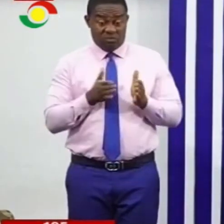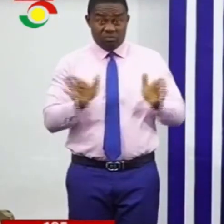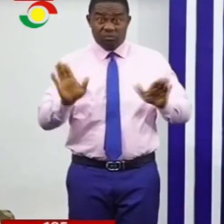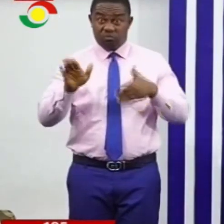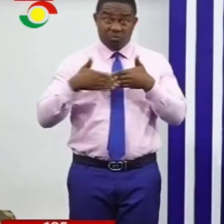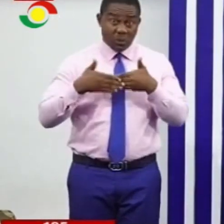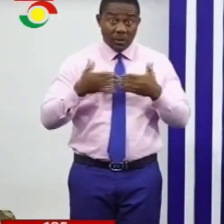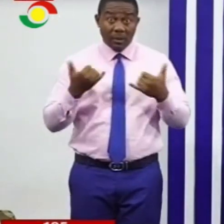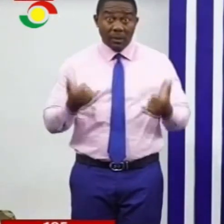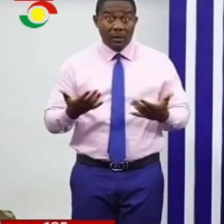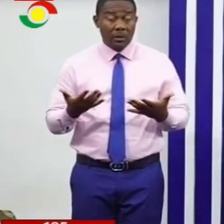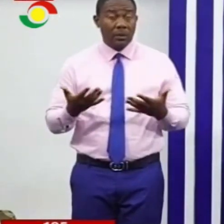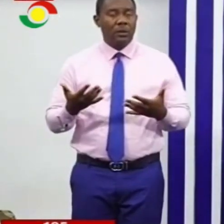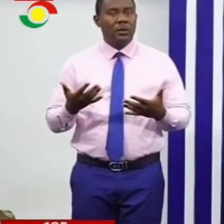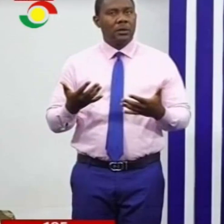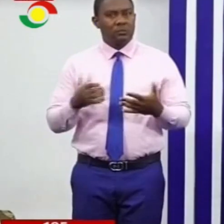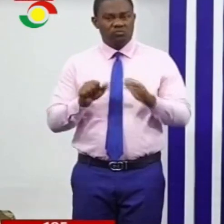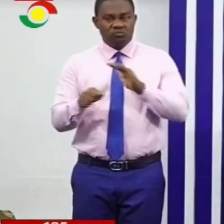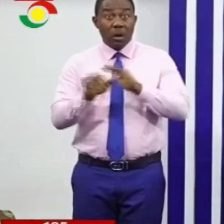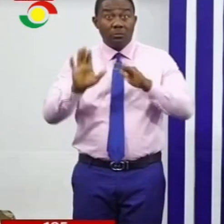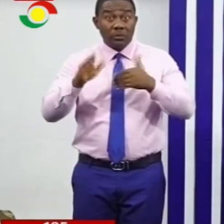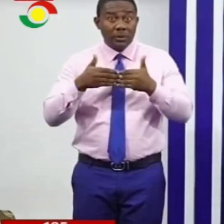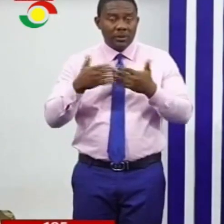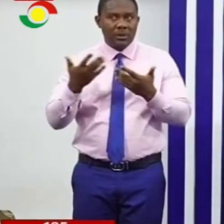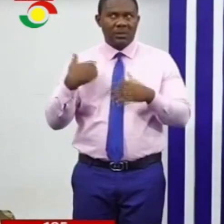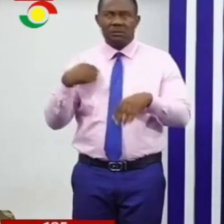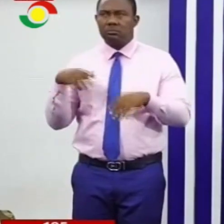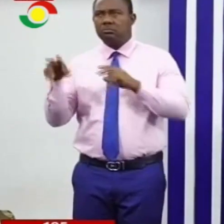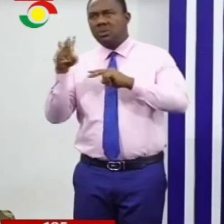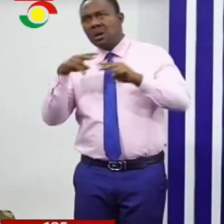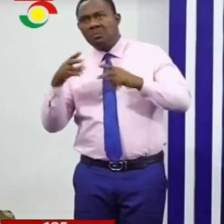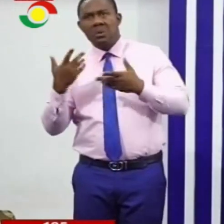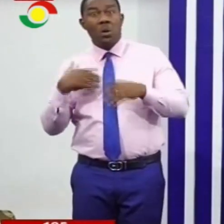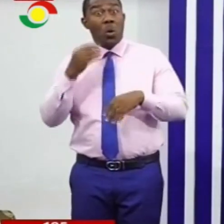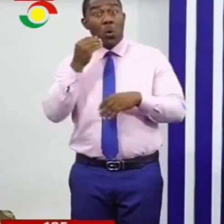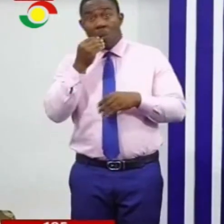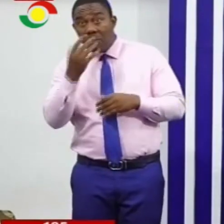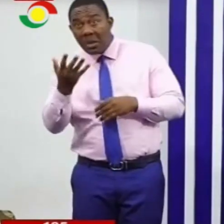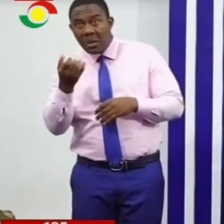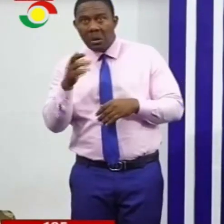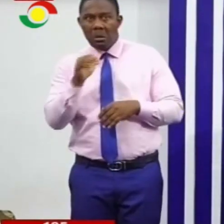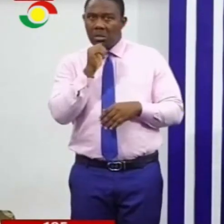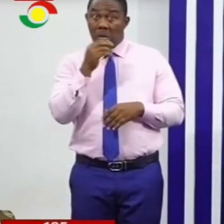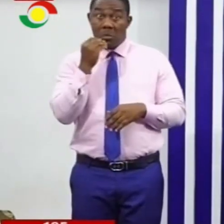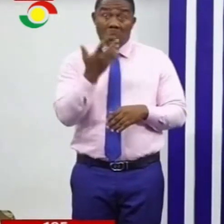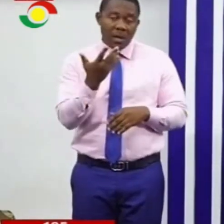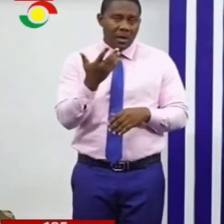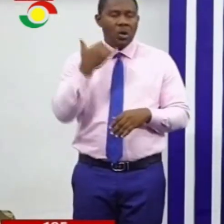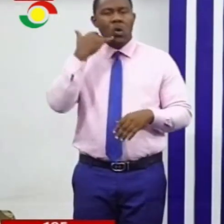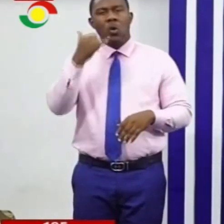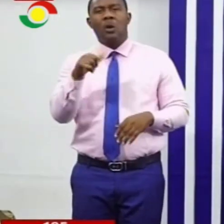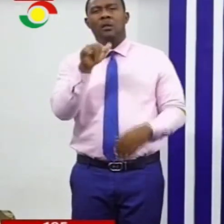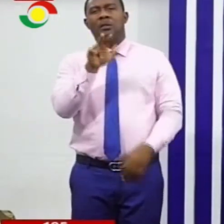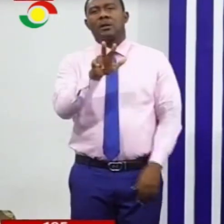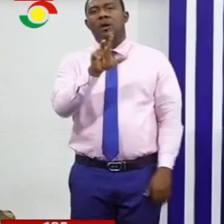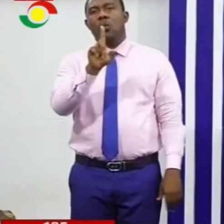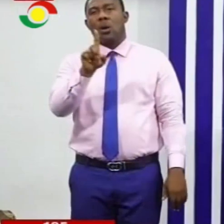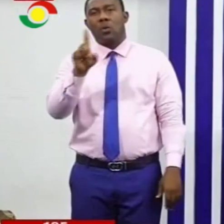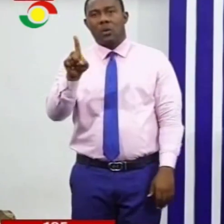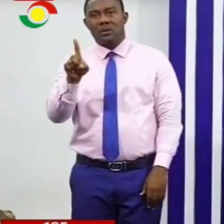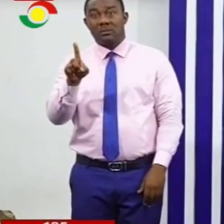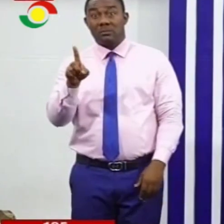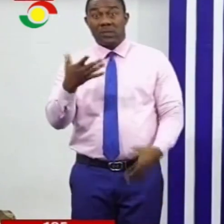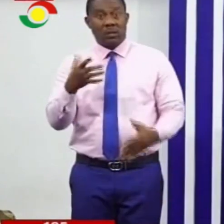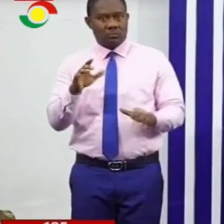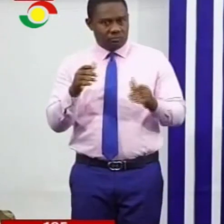especially observations of the restrictions or the lack of observations that you want to draw attention to, you can call 311. Those lines are